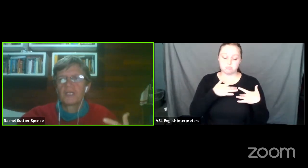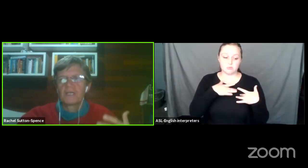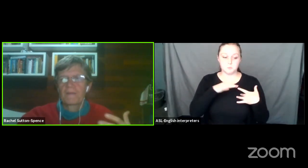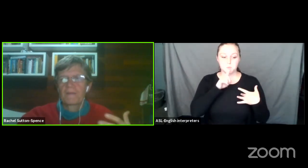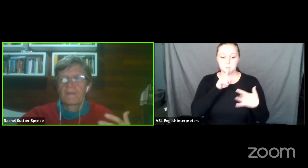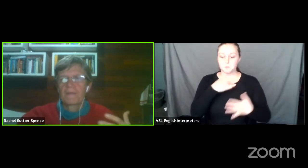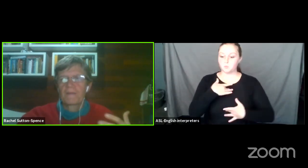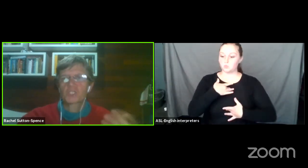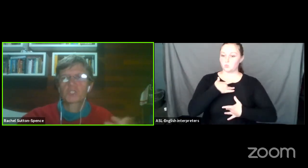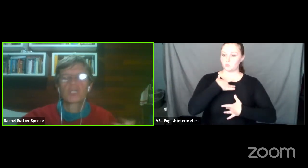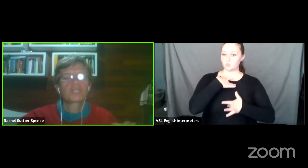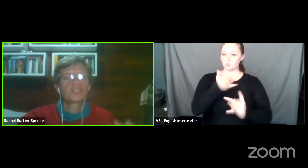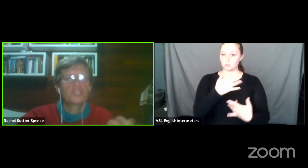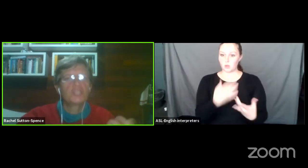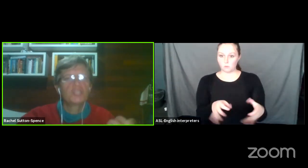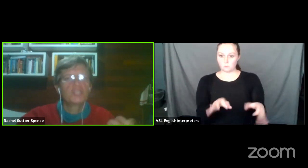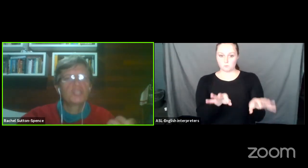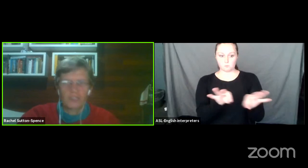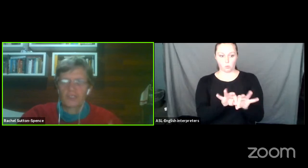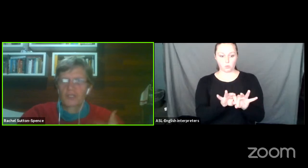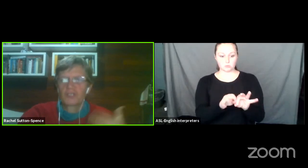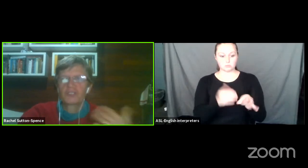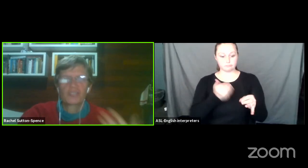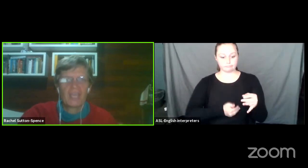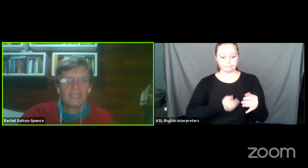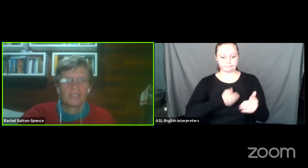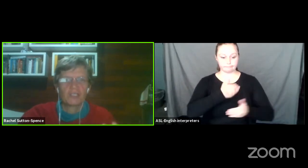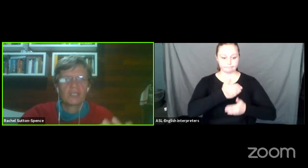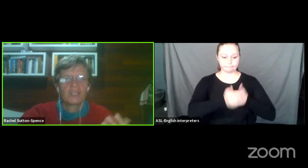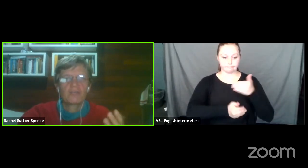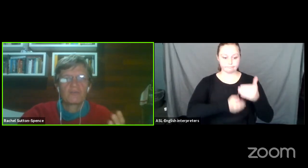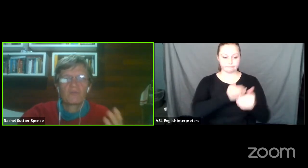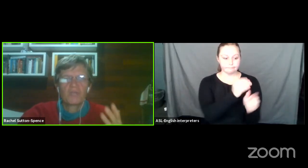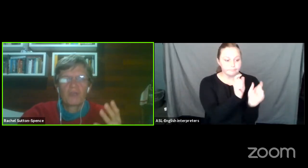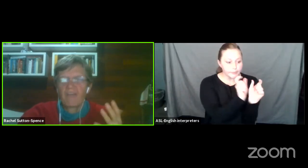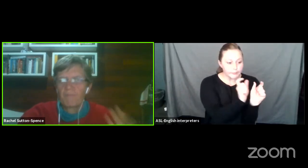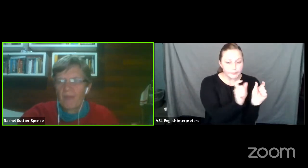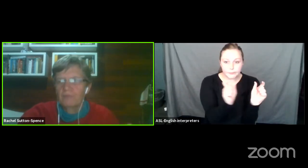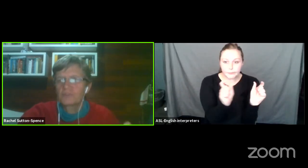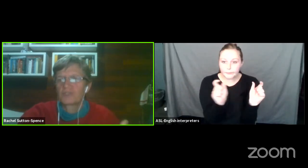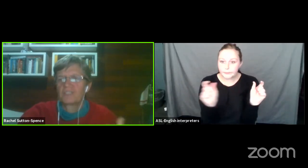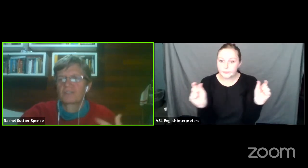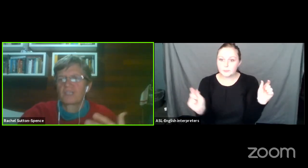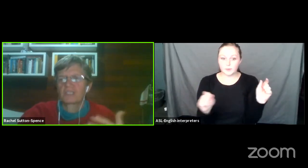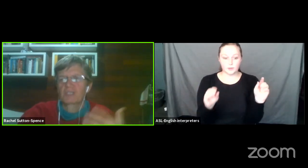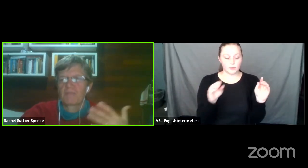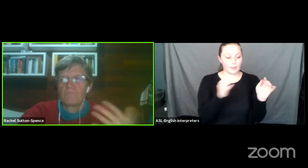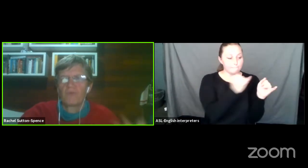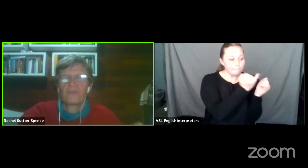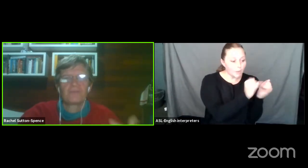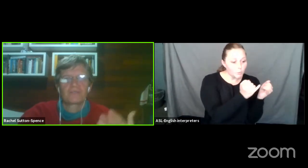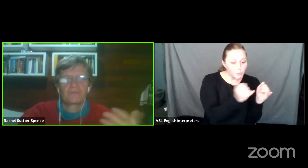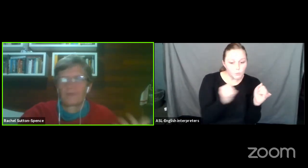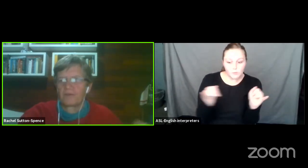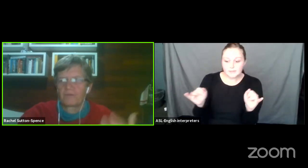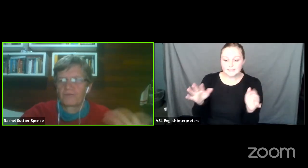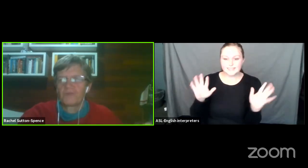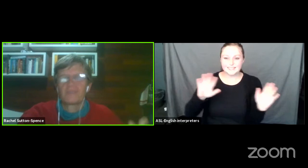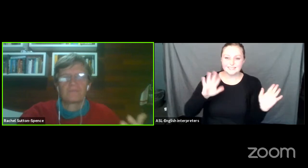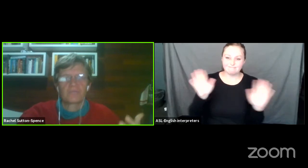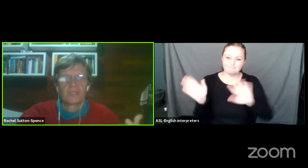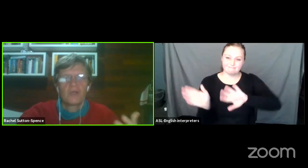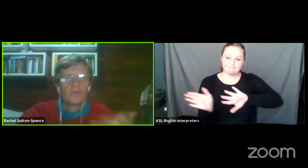Saussurean structured units, containers. We don't have boundaried things like morphemes